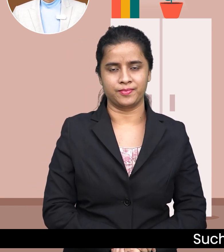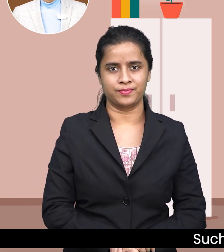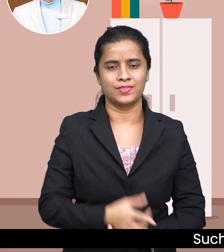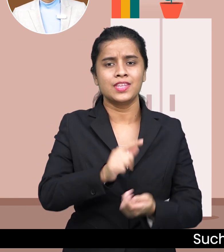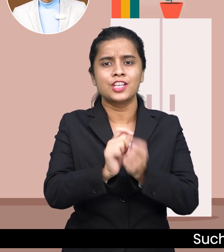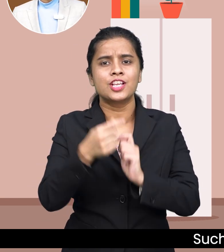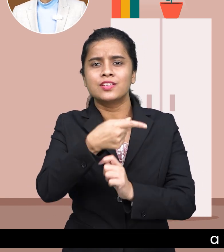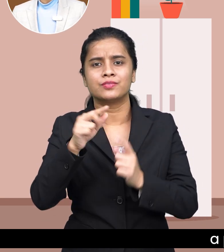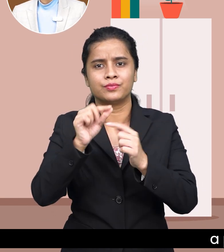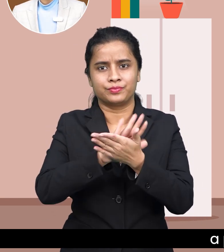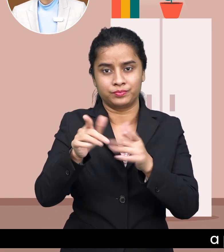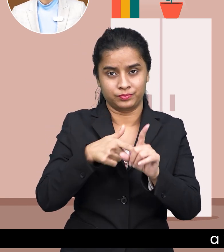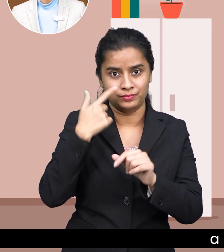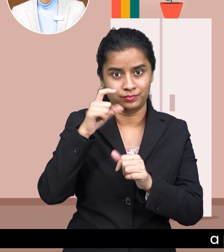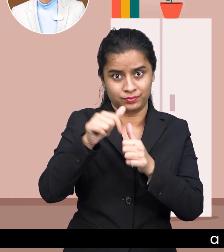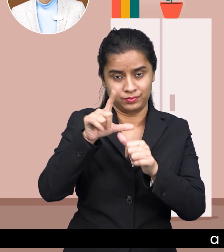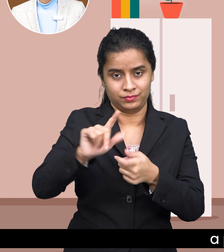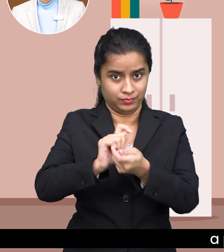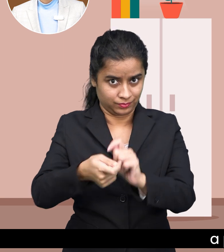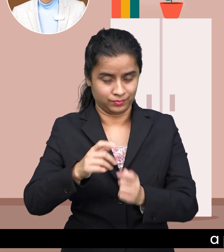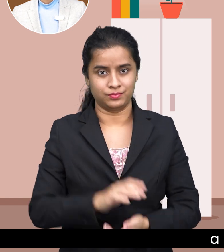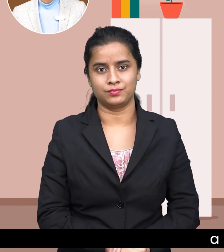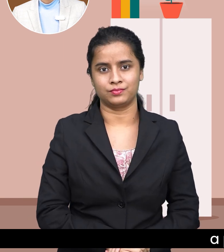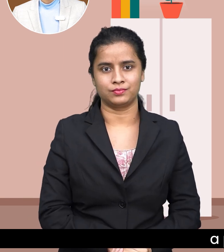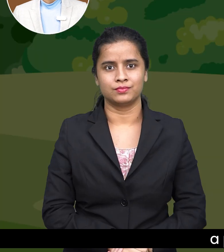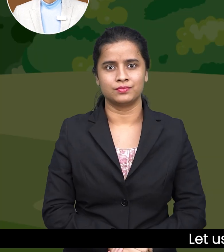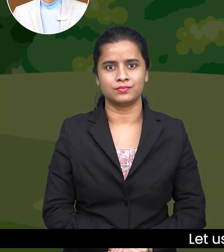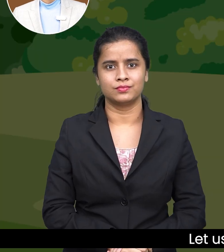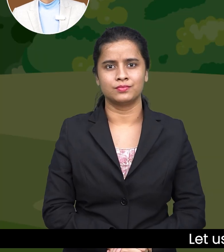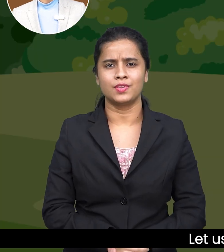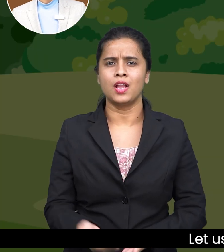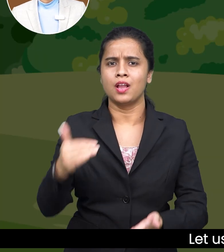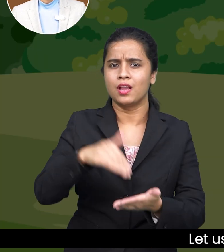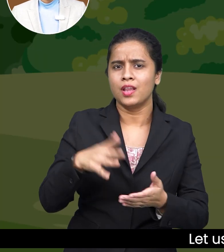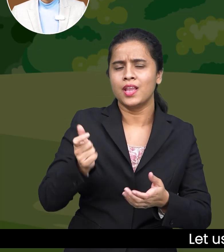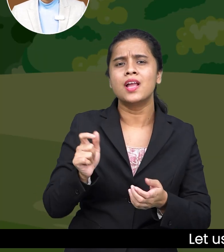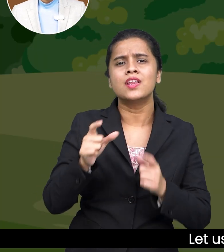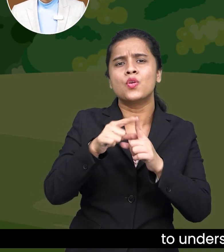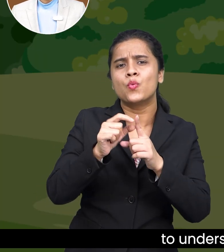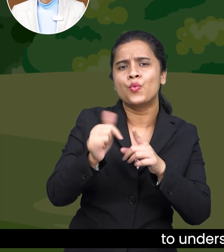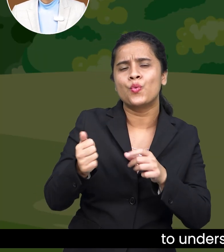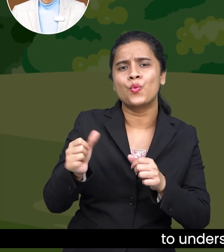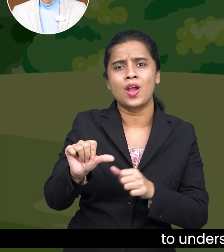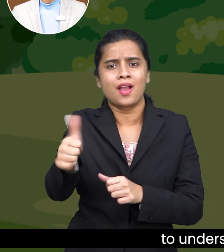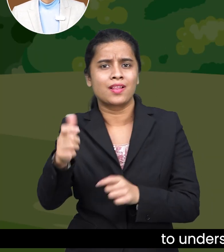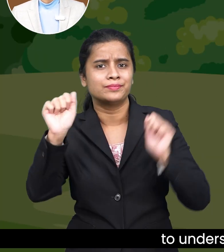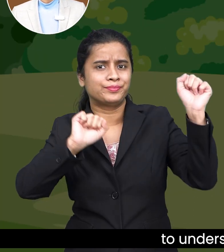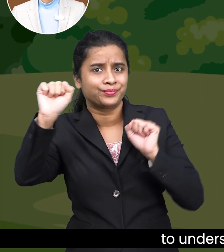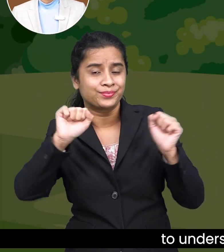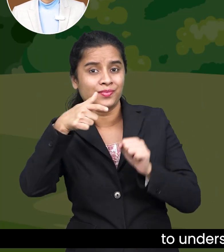Such a change is called a physical change. Let us do another activity to